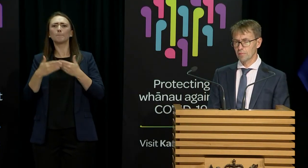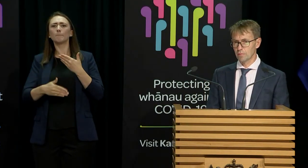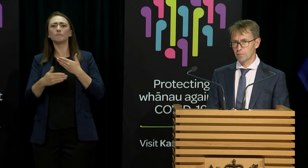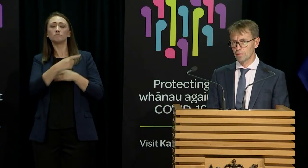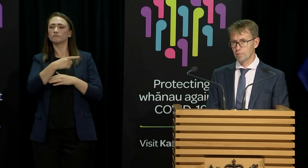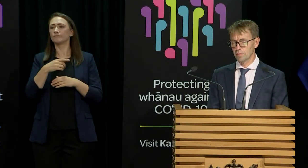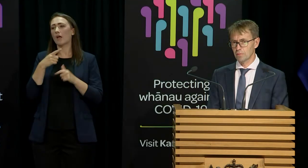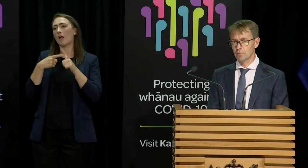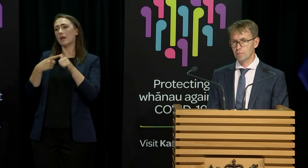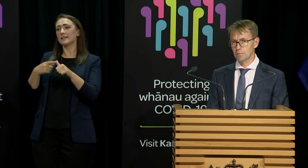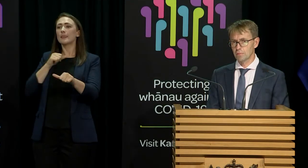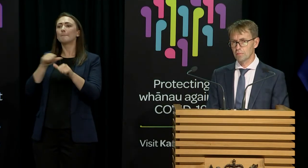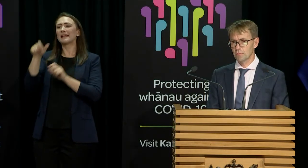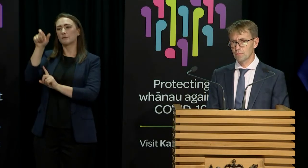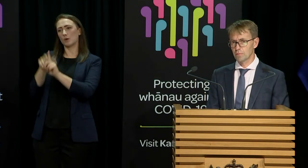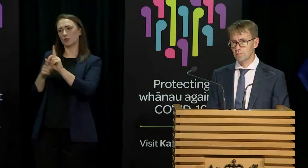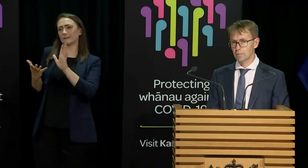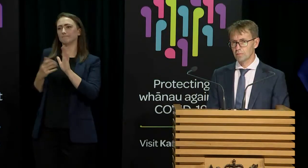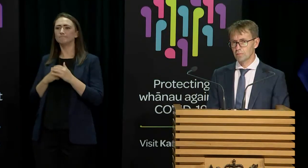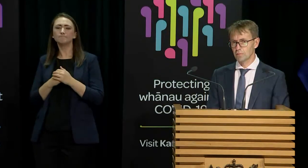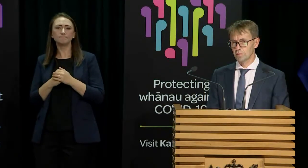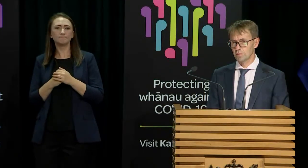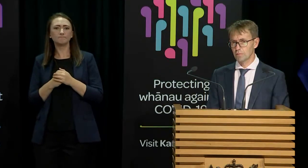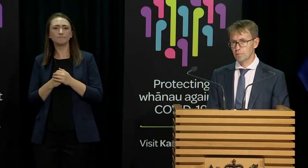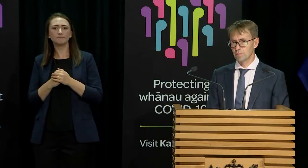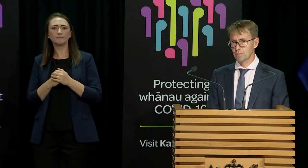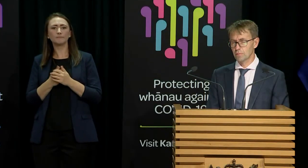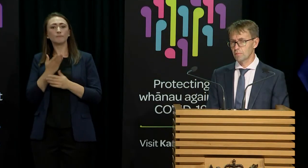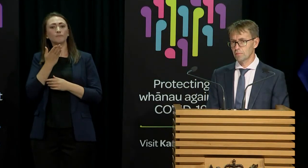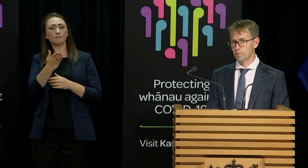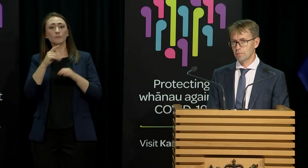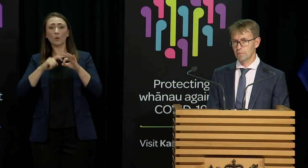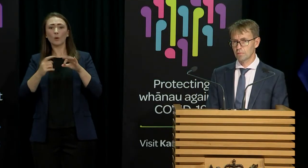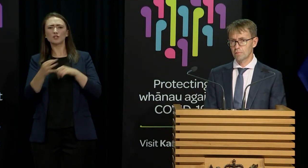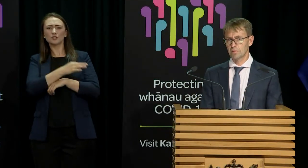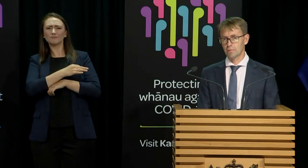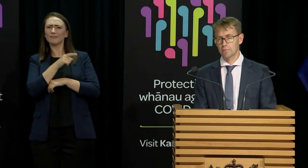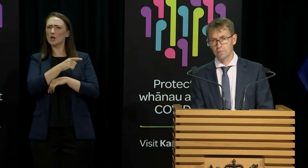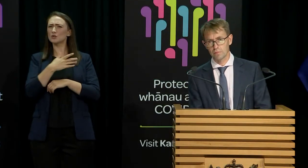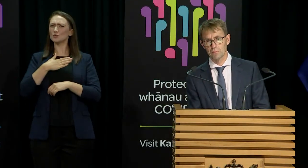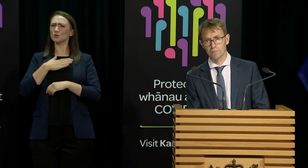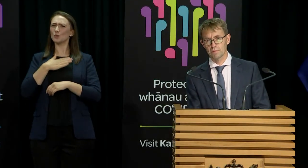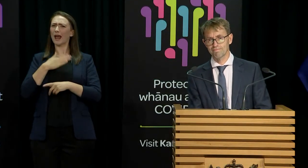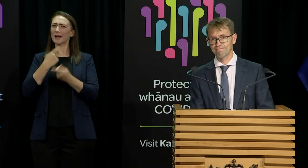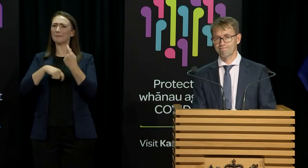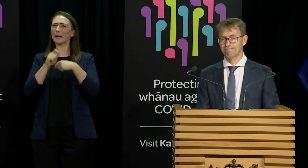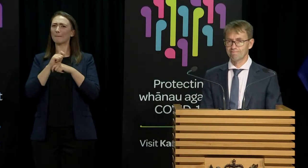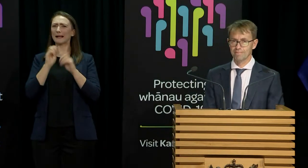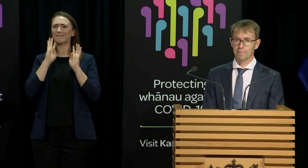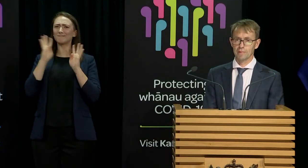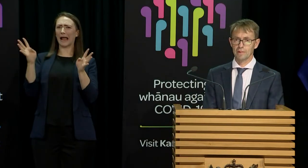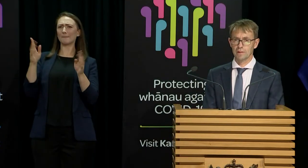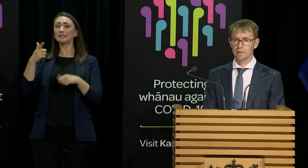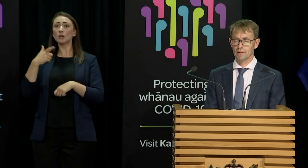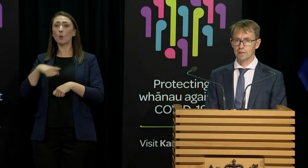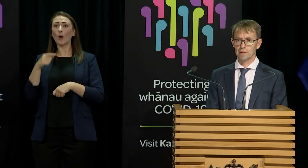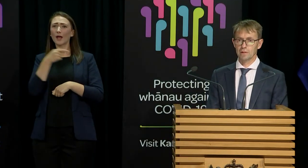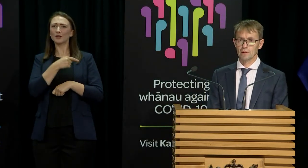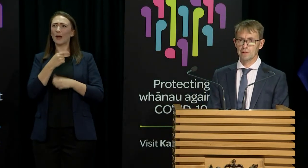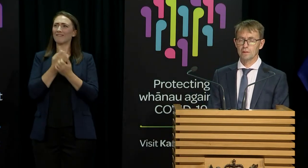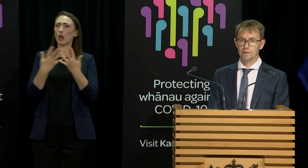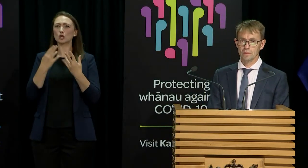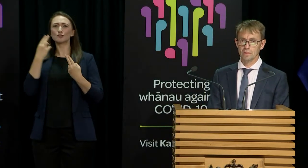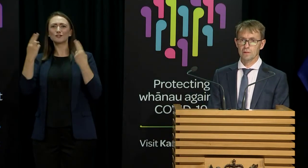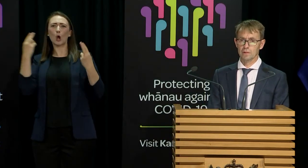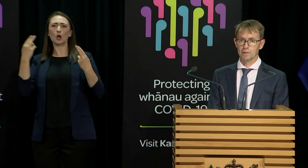the toll it's taken. Did you like becoming a celebrity? Because there were the tea towels and the songs, but more recently that's come with a bit of a harder